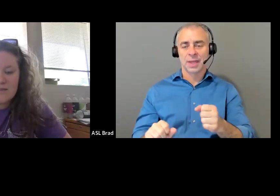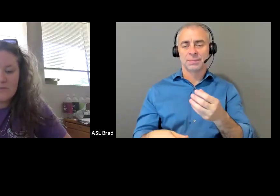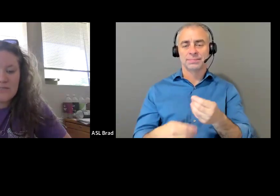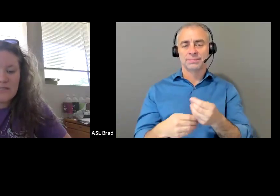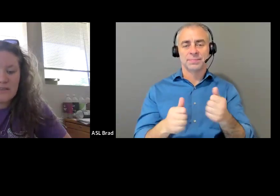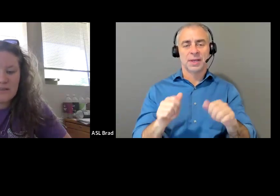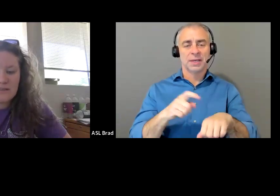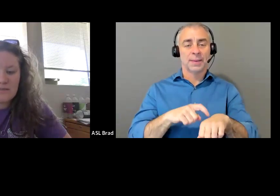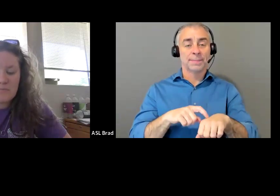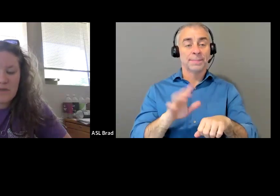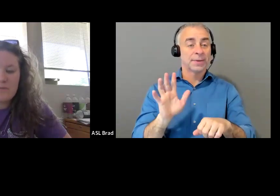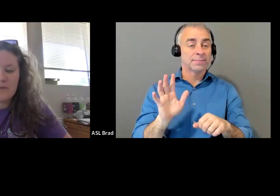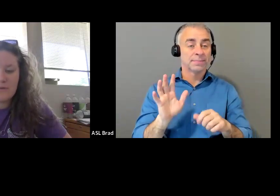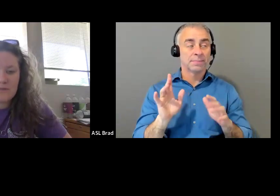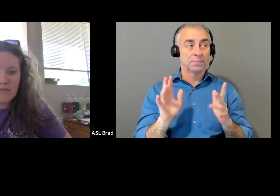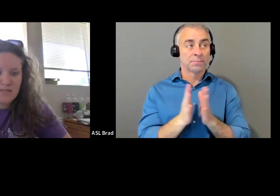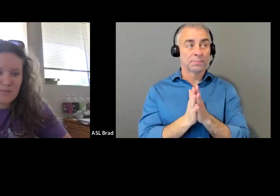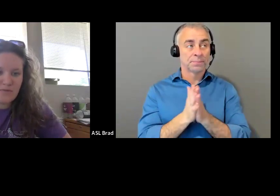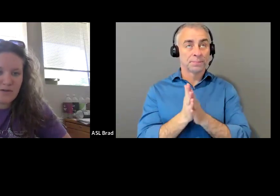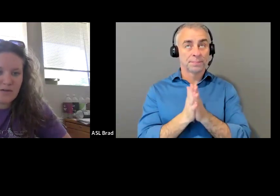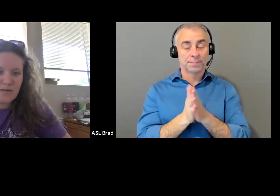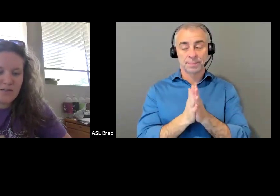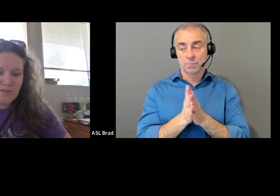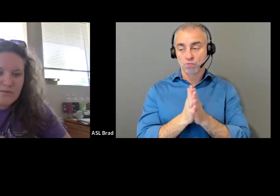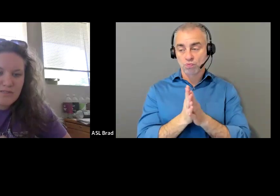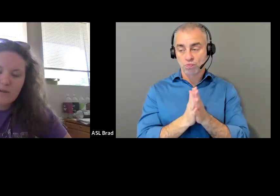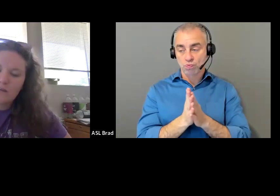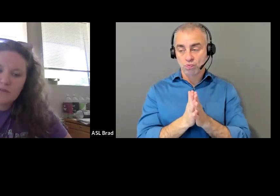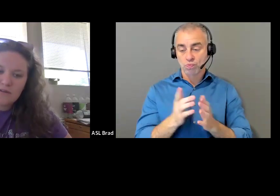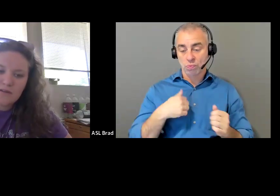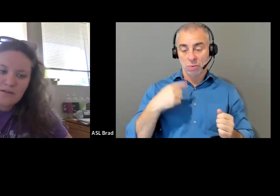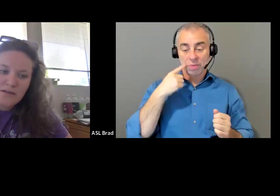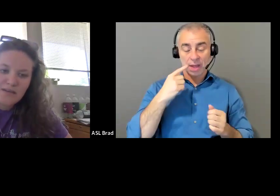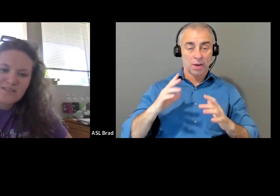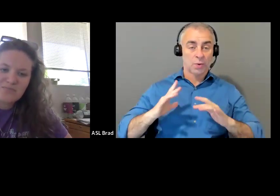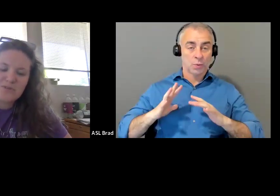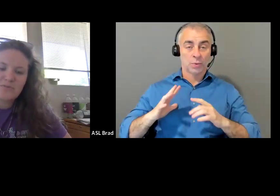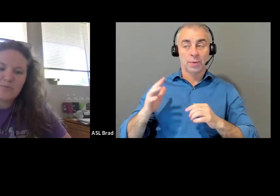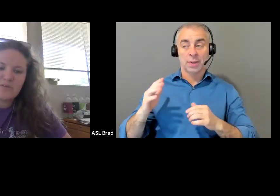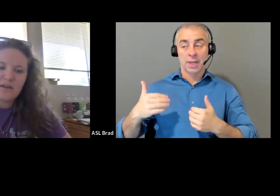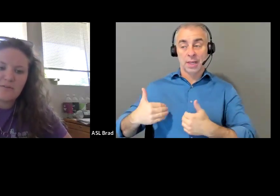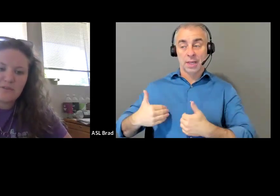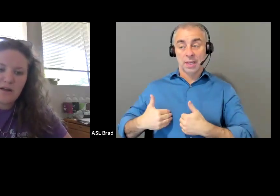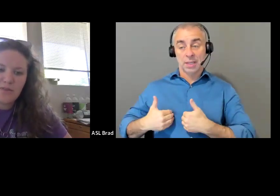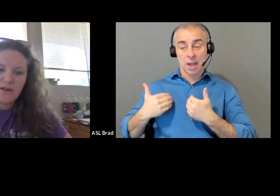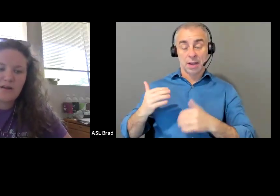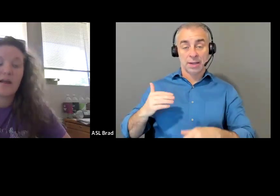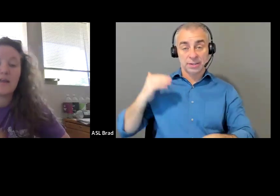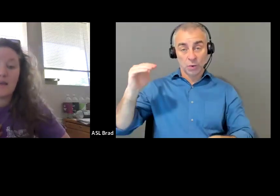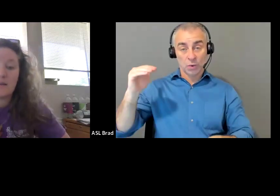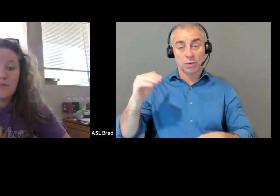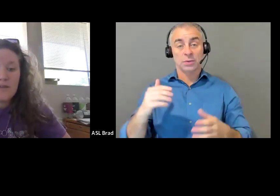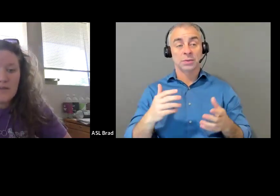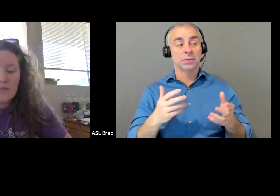I was thinking like it might be really cool to get some of our young adults involved with our younger kids, which we've put the offer out there, or